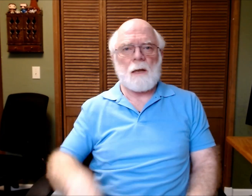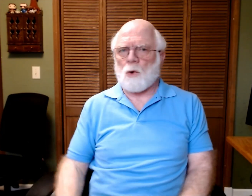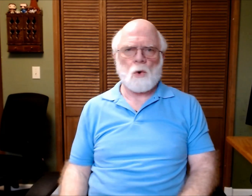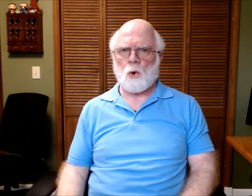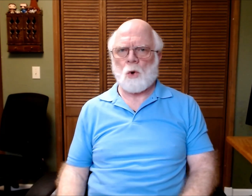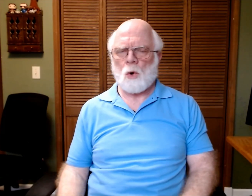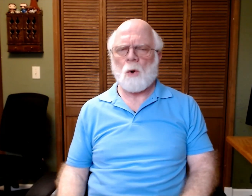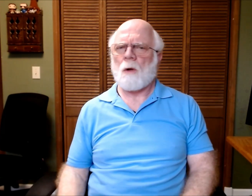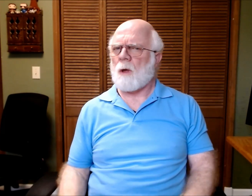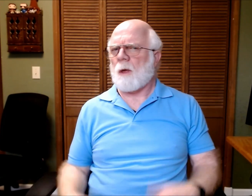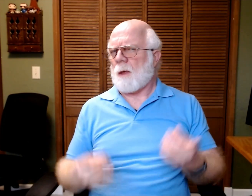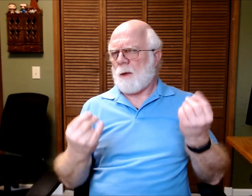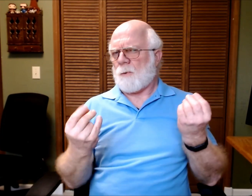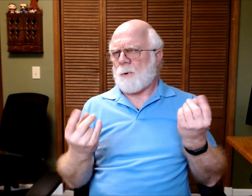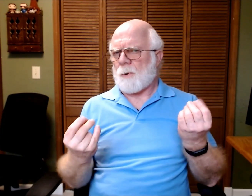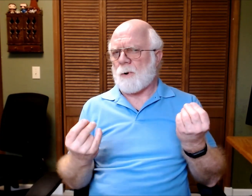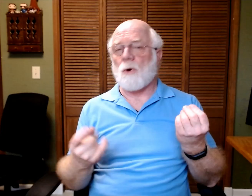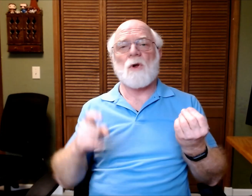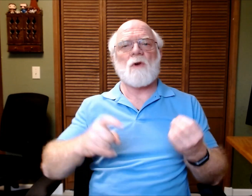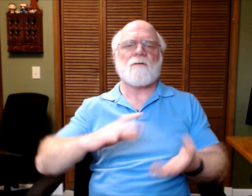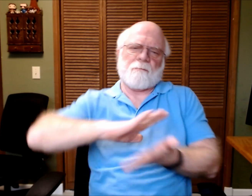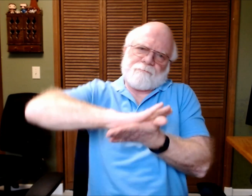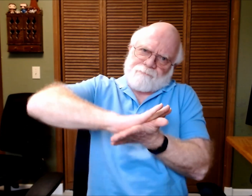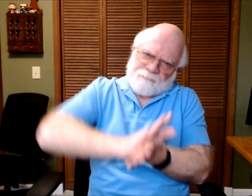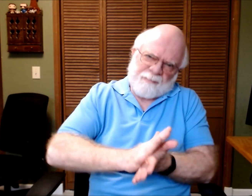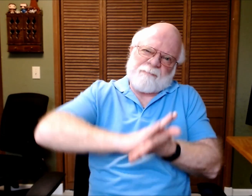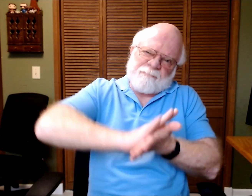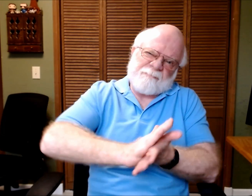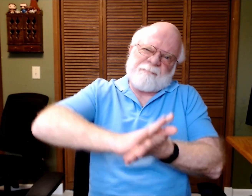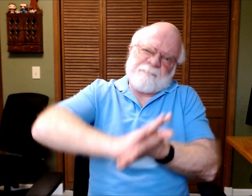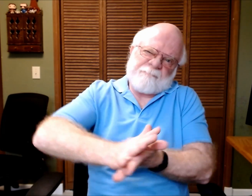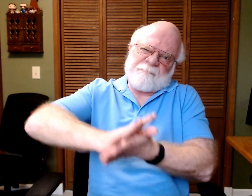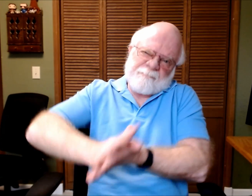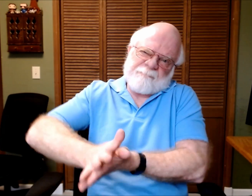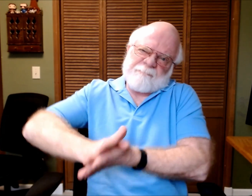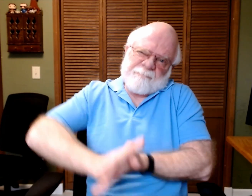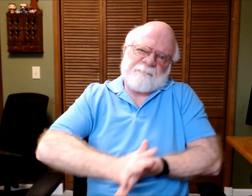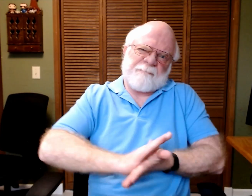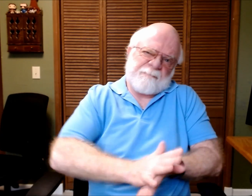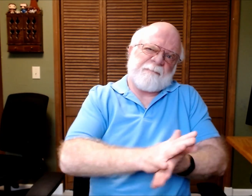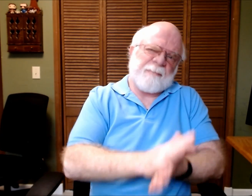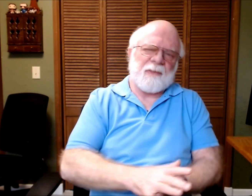No. What do you need to do? You need to crush them.